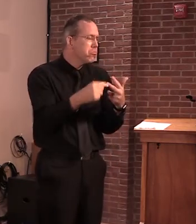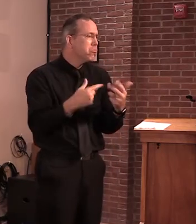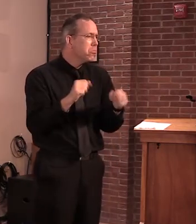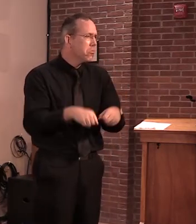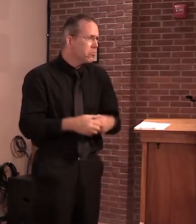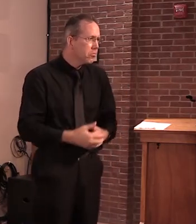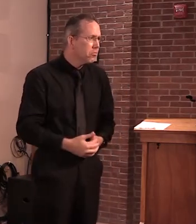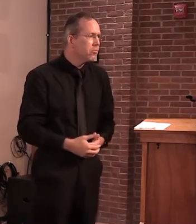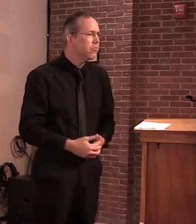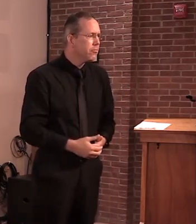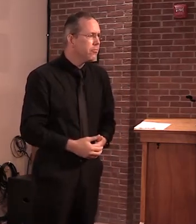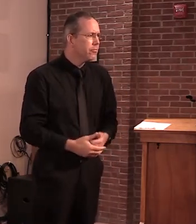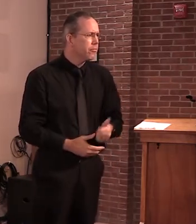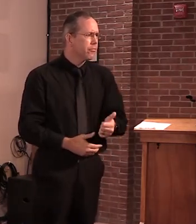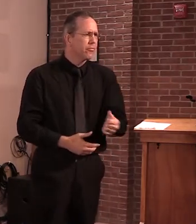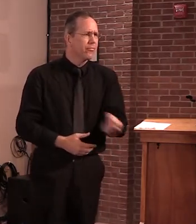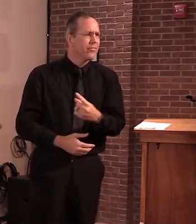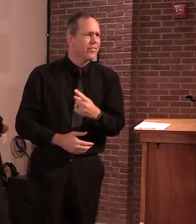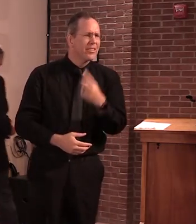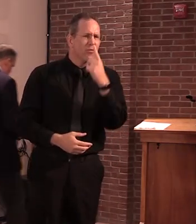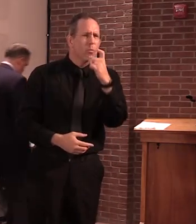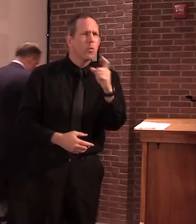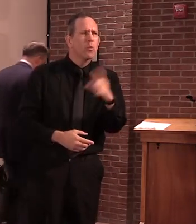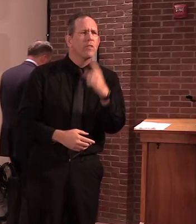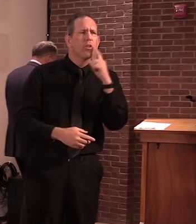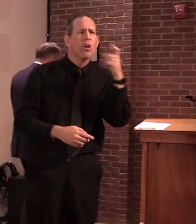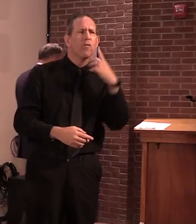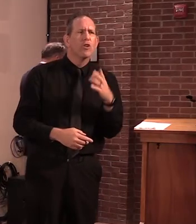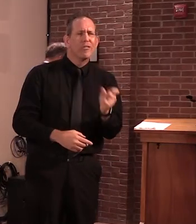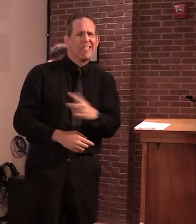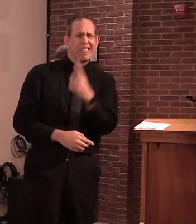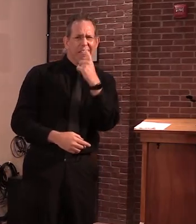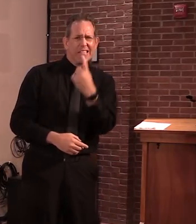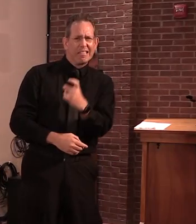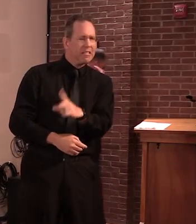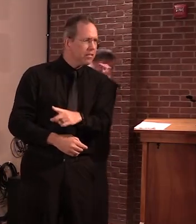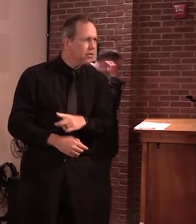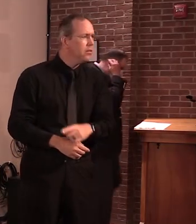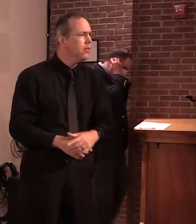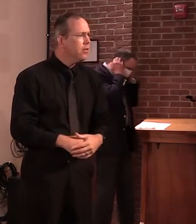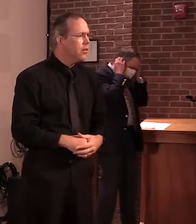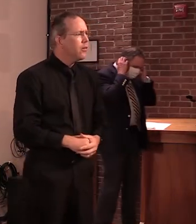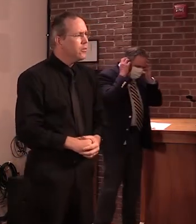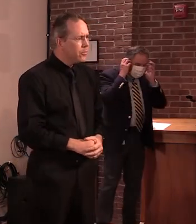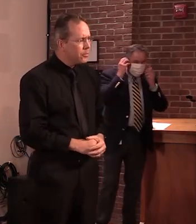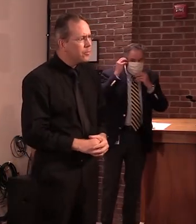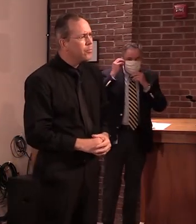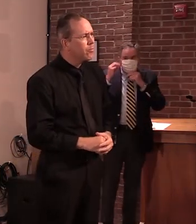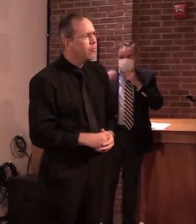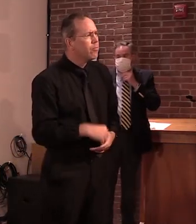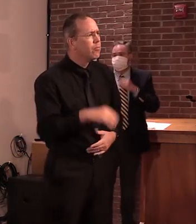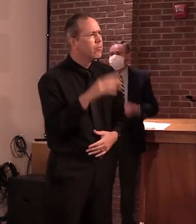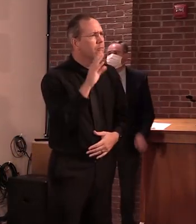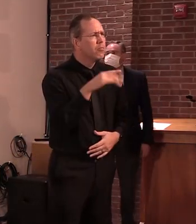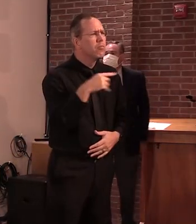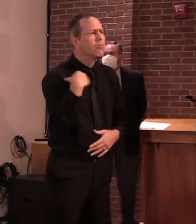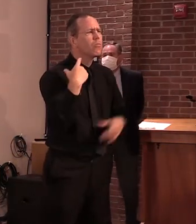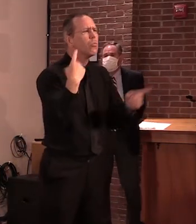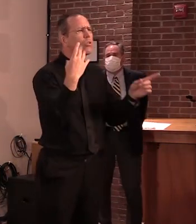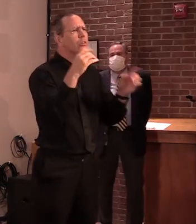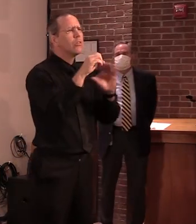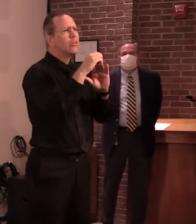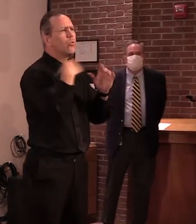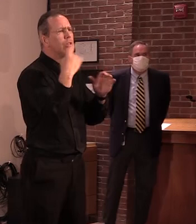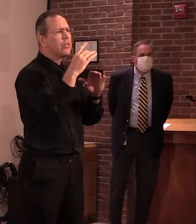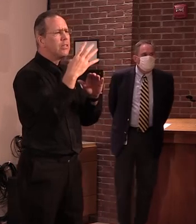your take on the debate in Washington about extending the $600 unemployment